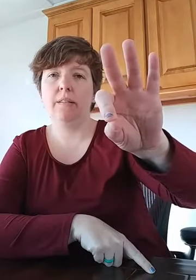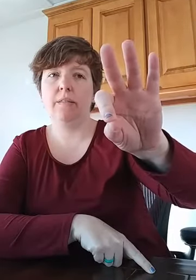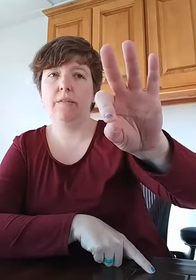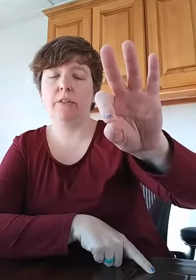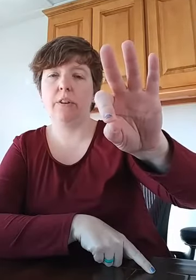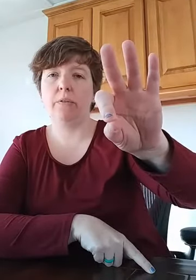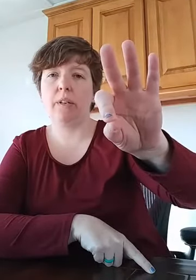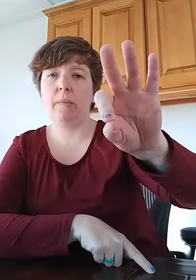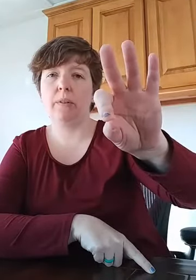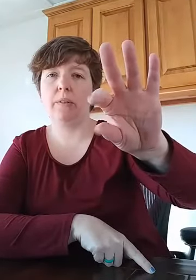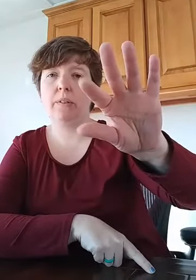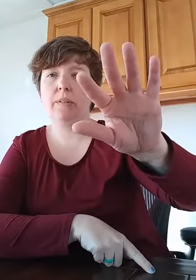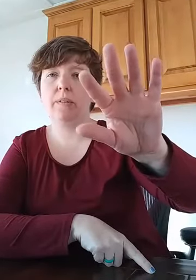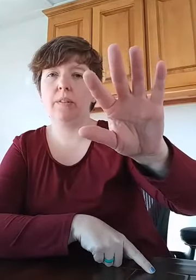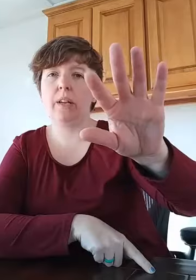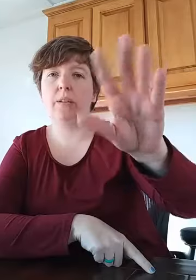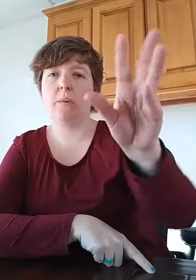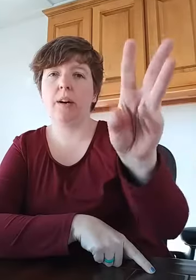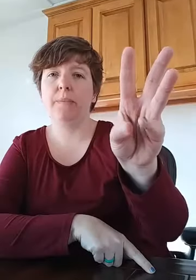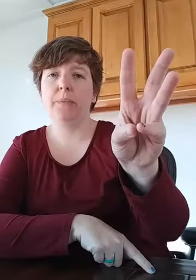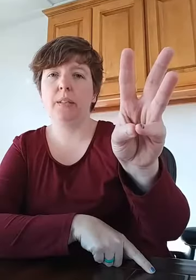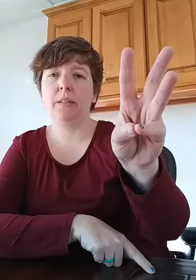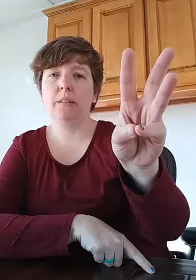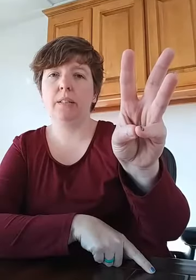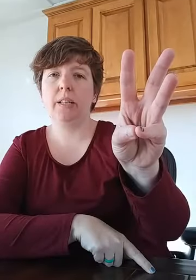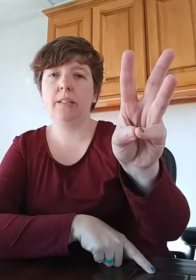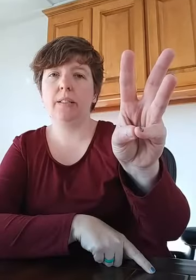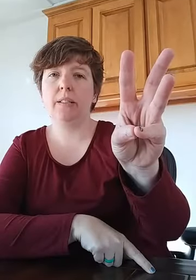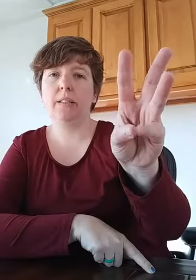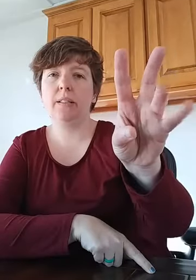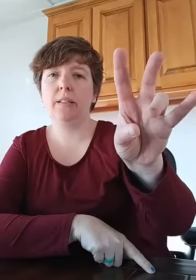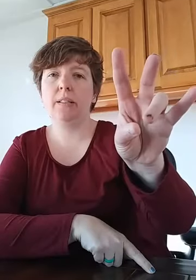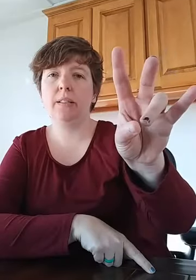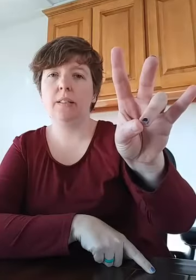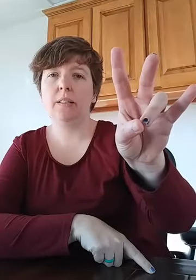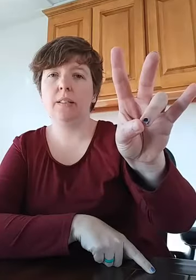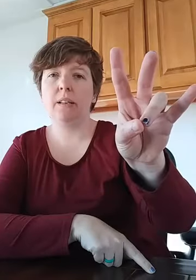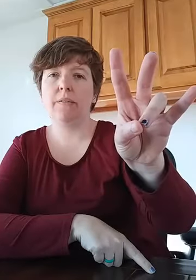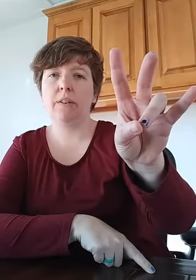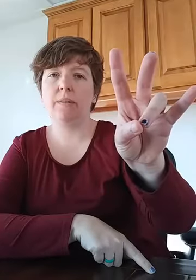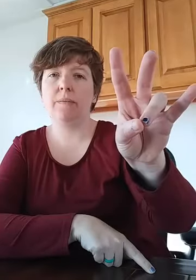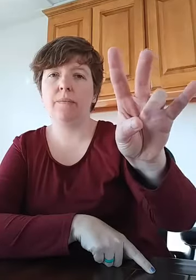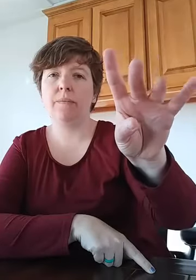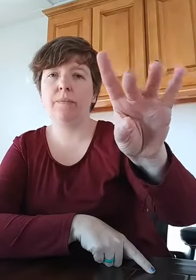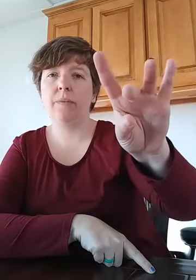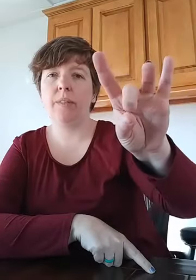for those numbers. So that's why. 6, 7,